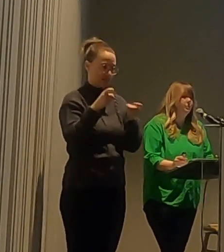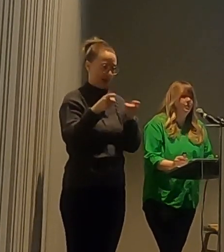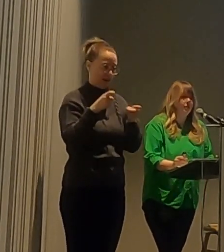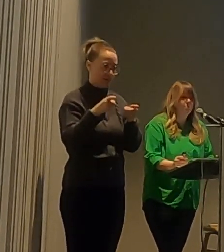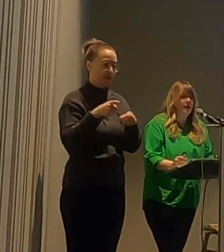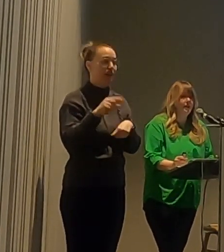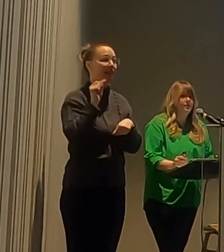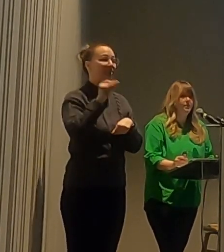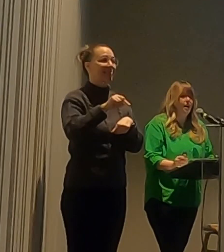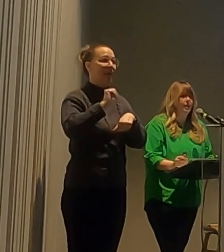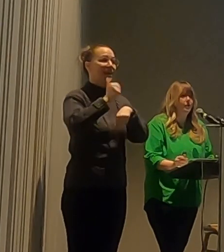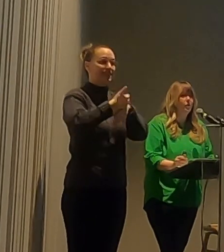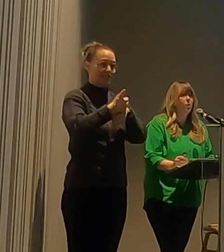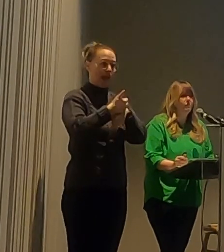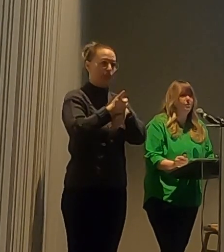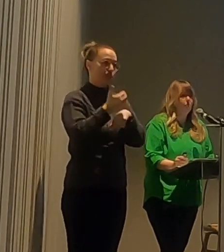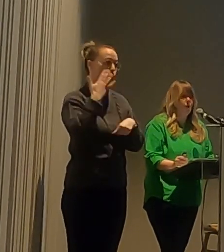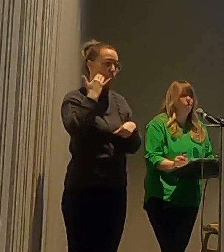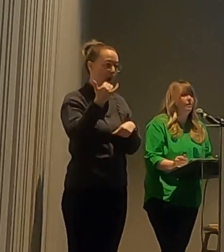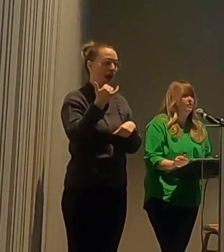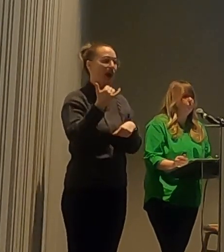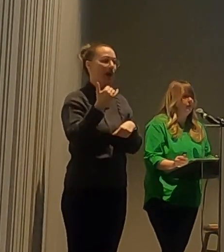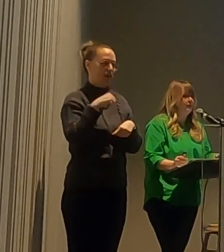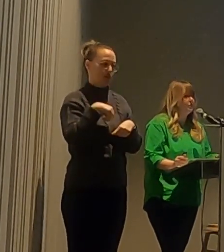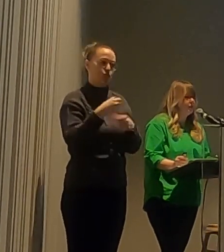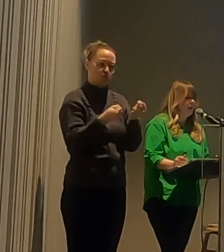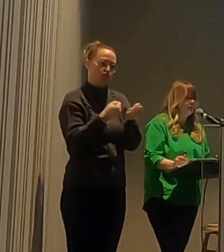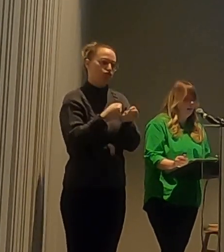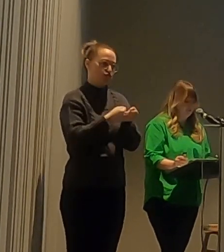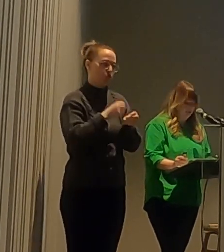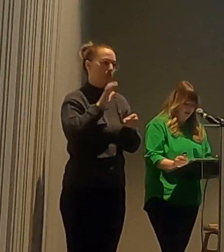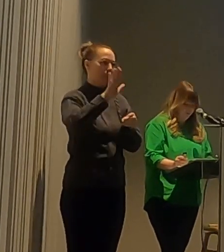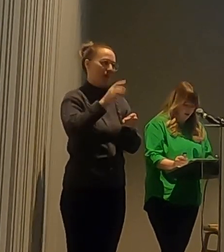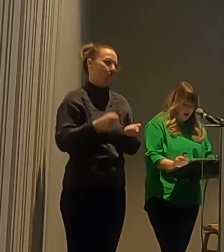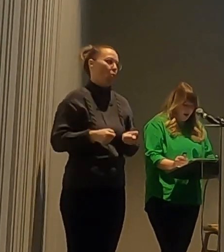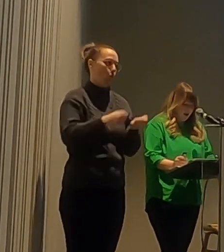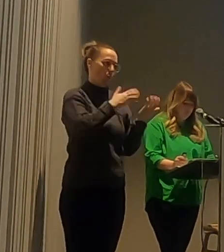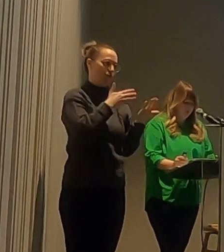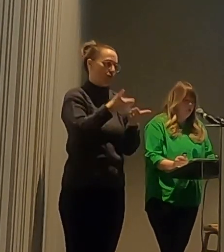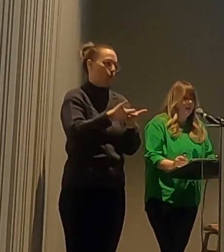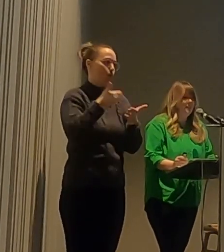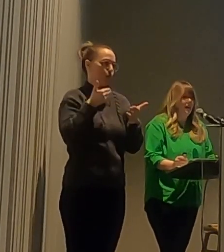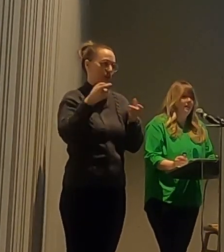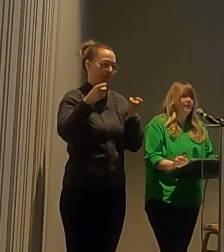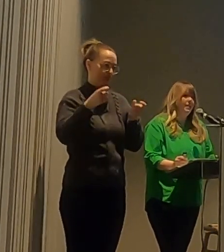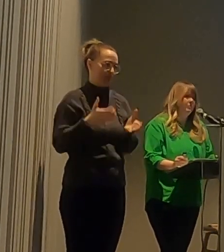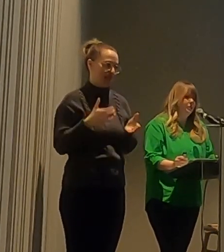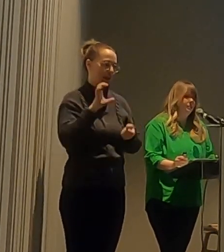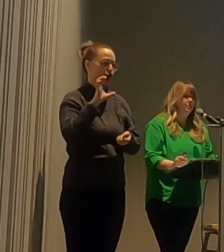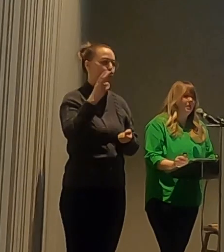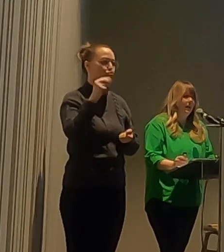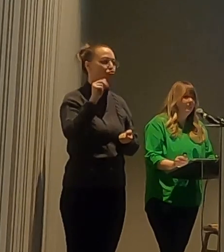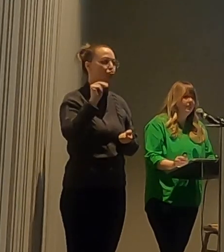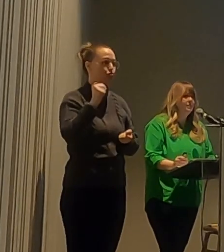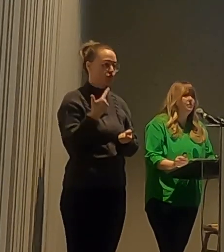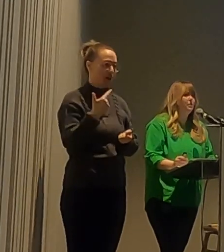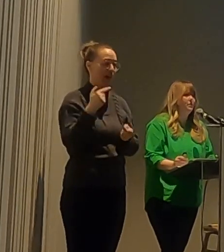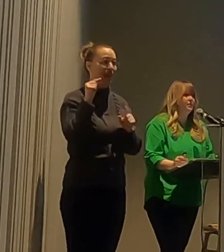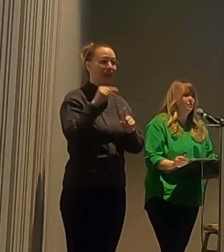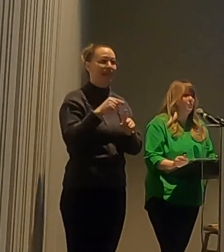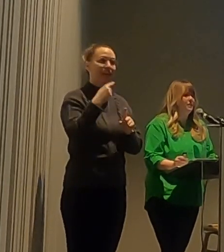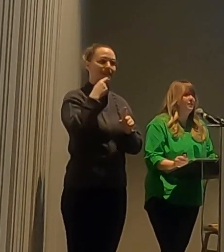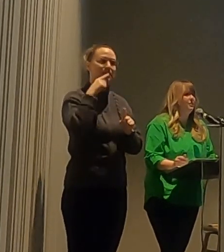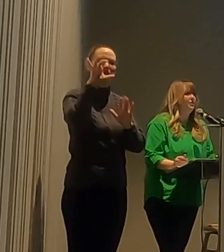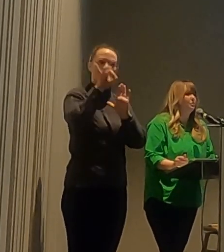established it to legitimize their overthrow of the previous Qing Dynasty. So by saying that they were chosen by heaven,